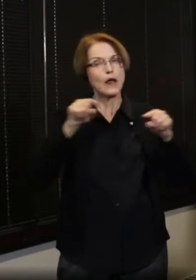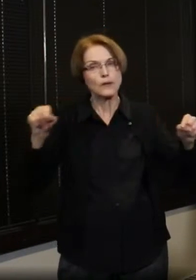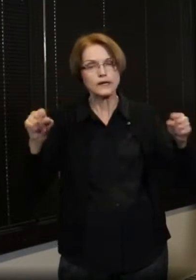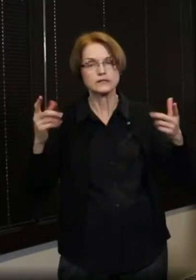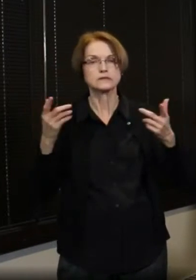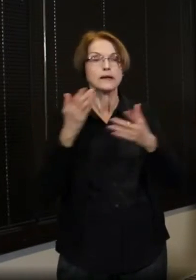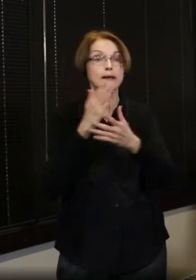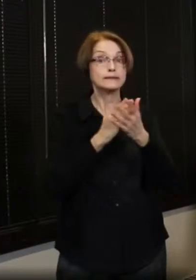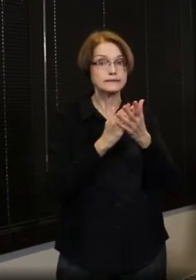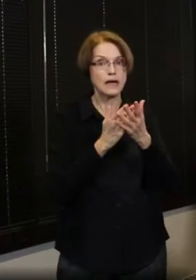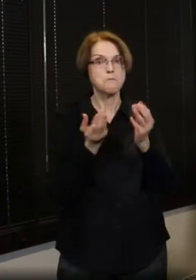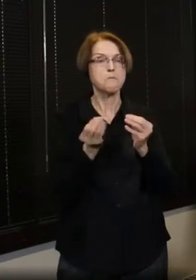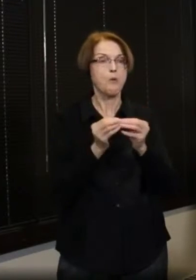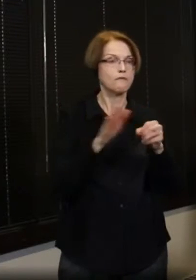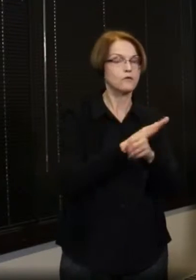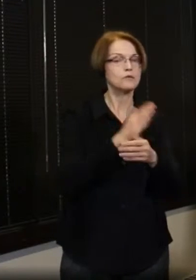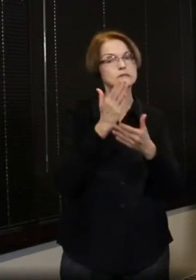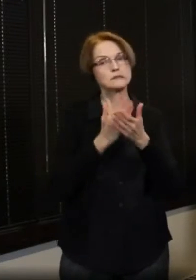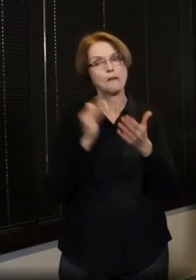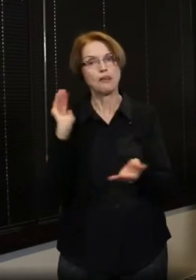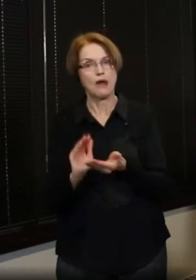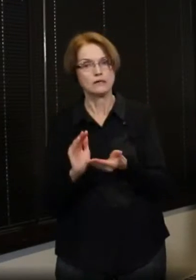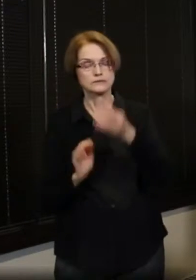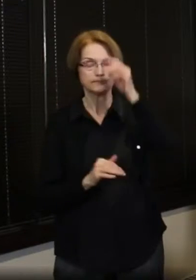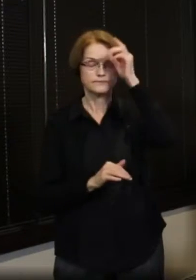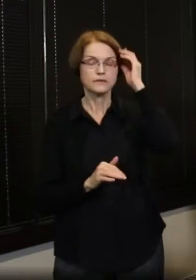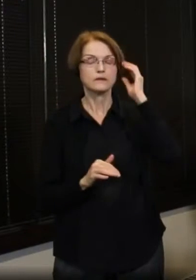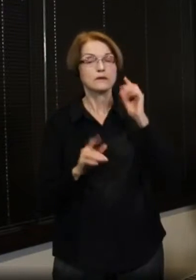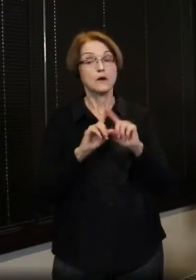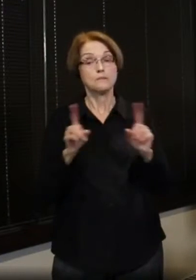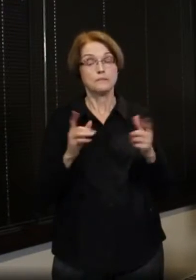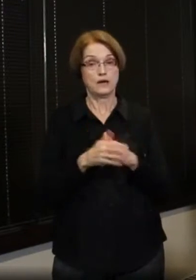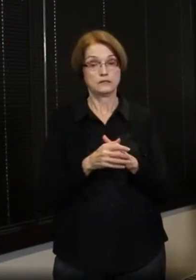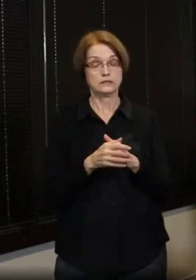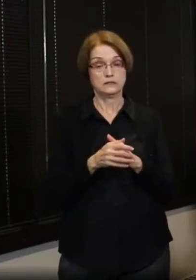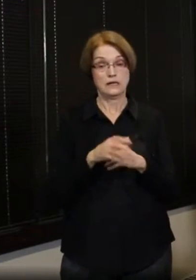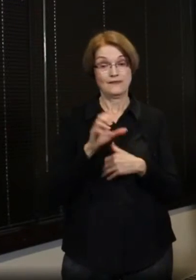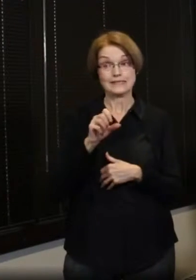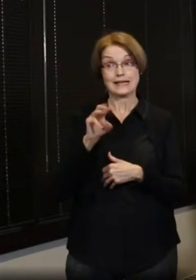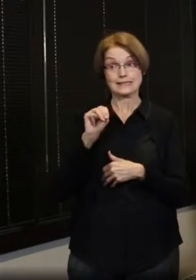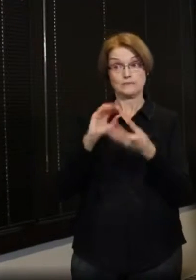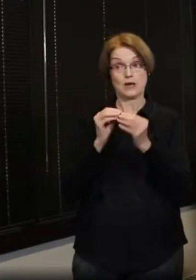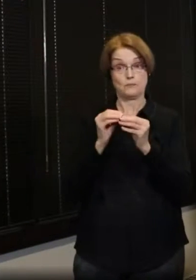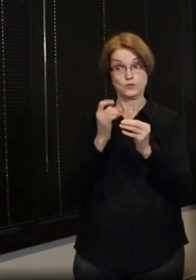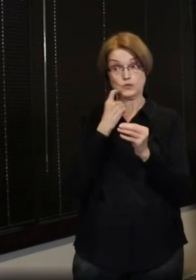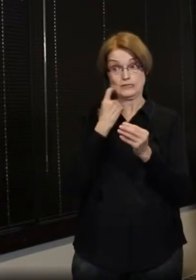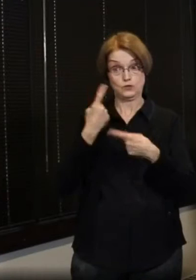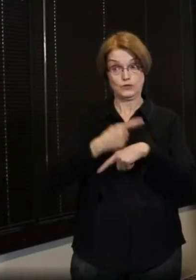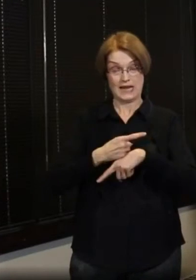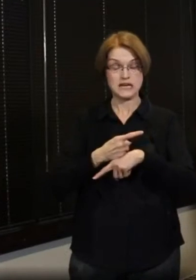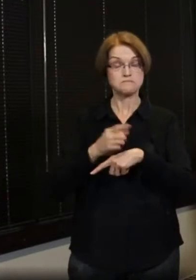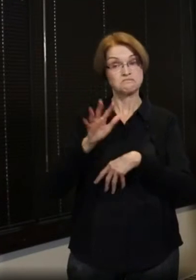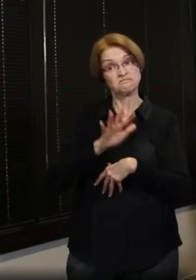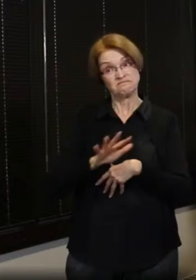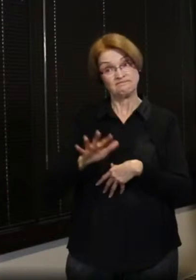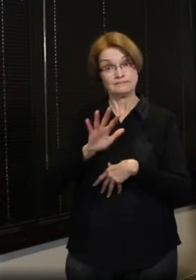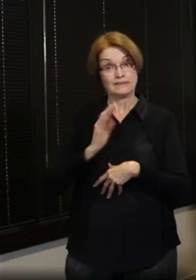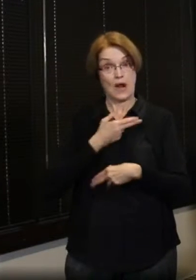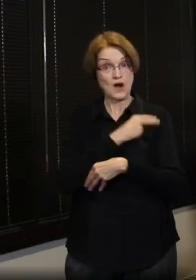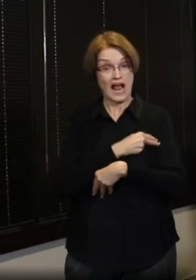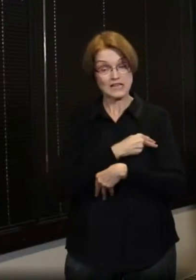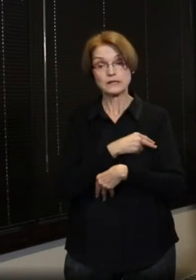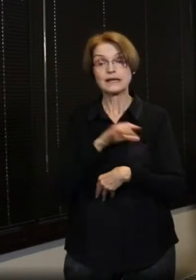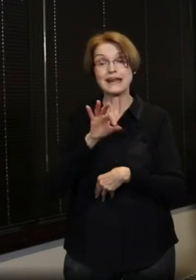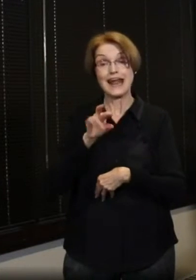obviously there are some that are more full than others. What I can tell you is when I checked our SSM numbers earlier today, we were sitting around